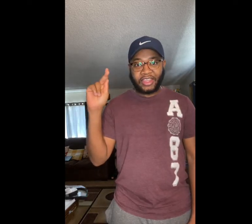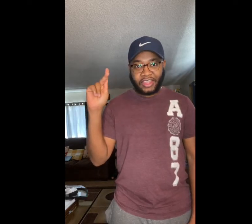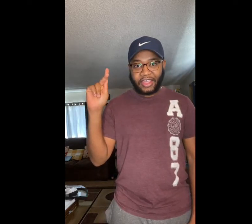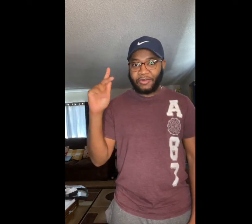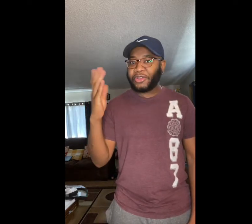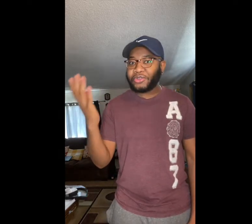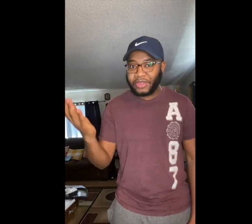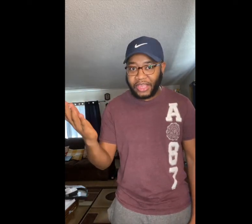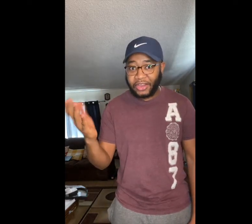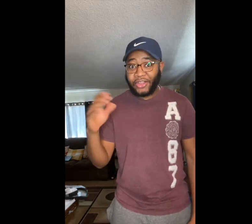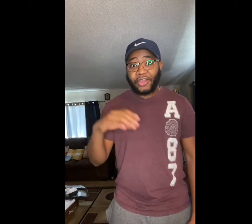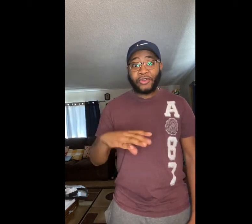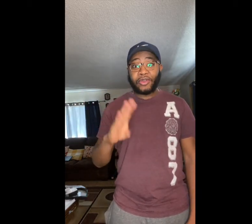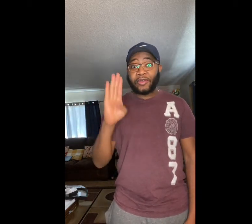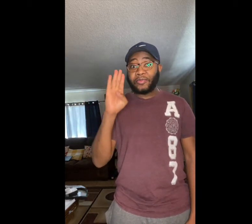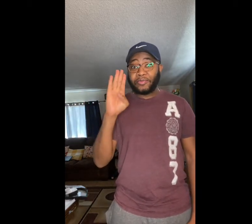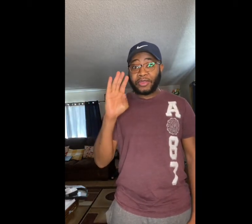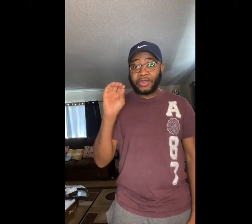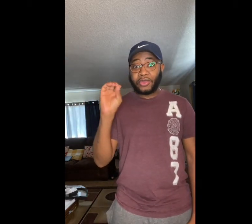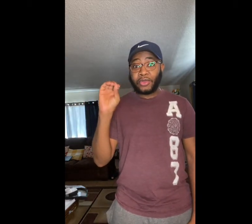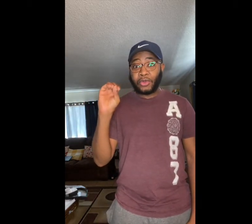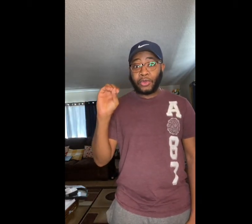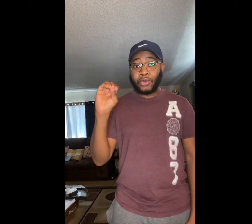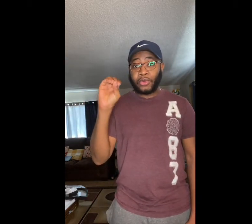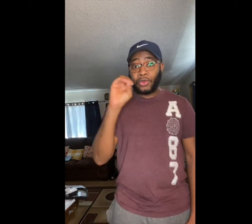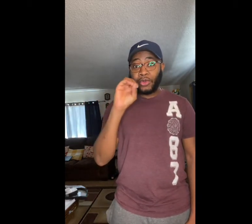B-O-O-K. We could do that. Or B-O.